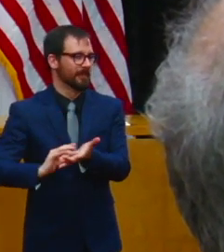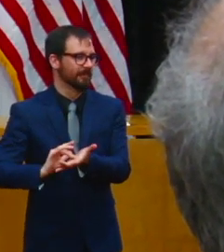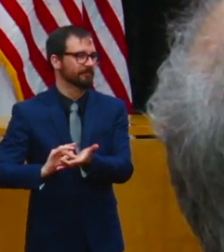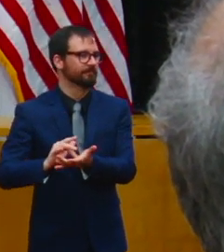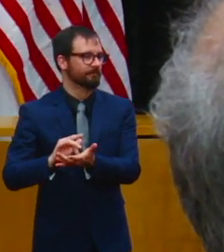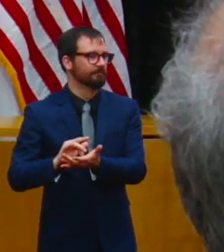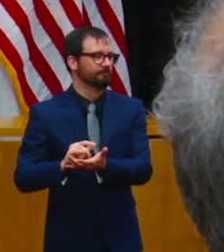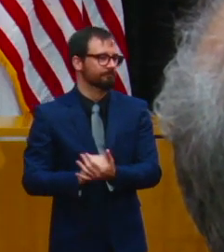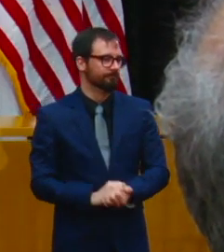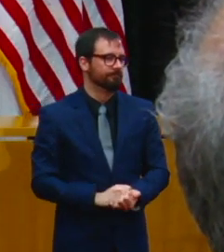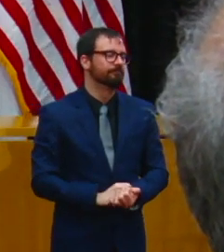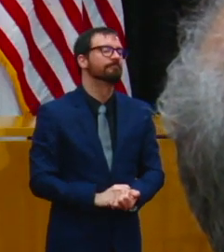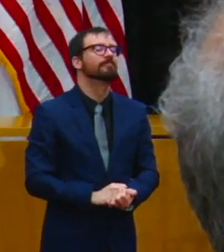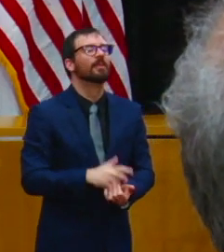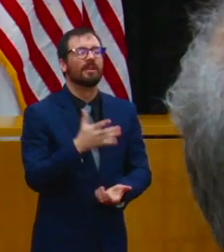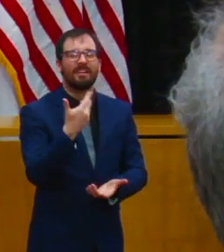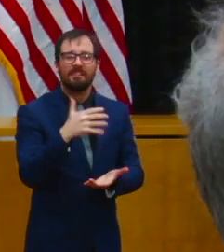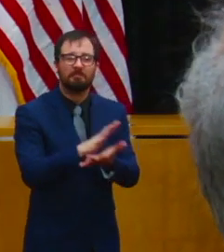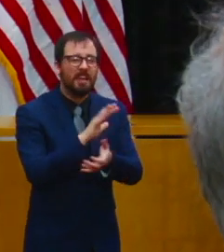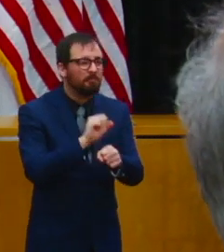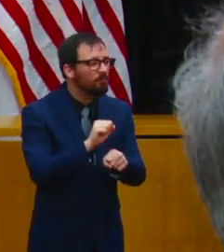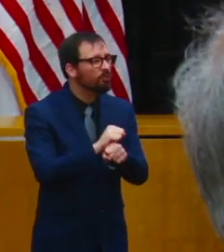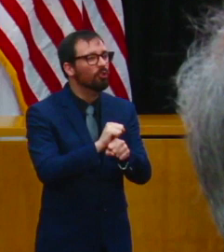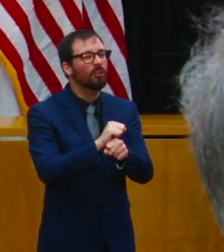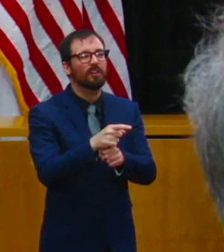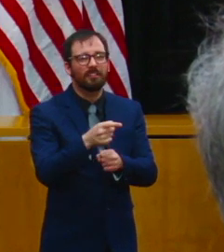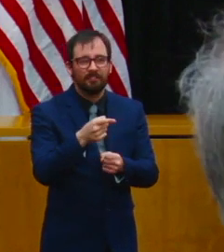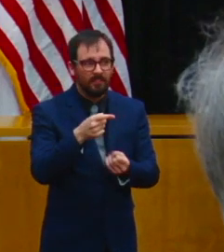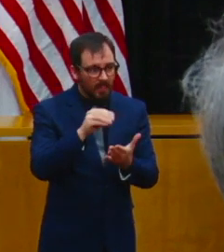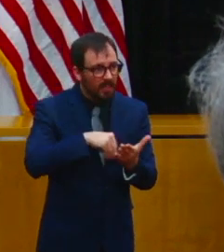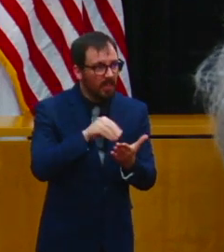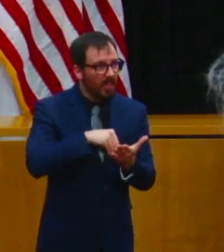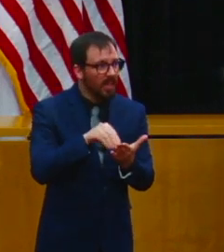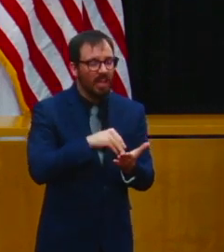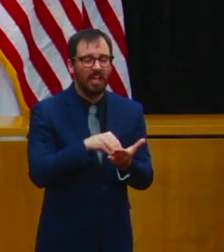additional approvals by the end of today and Monday.